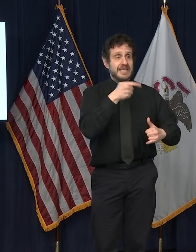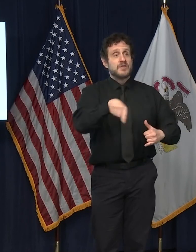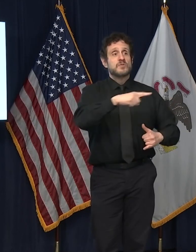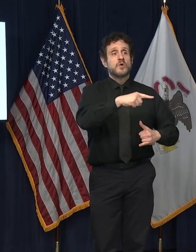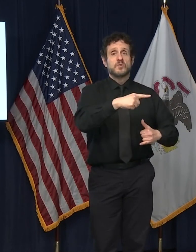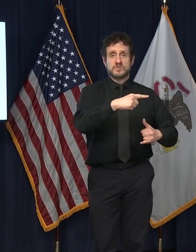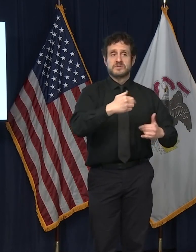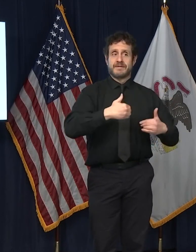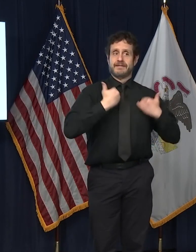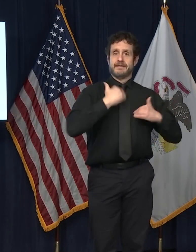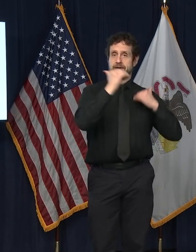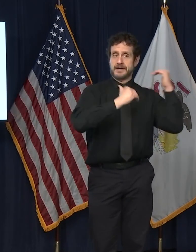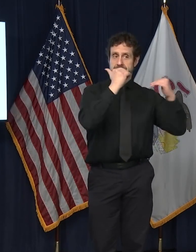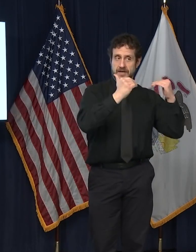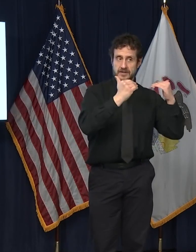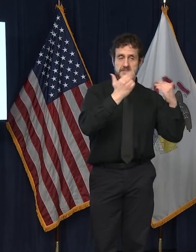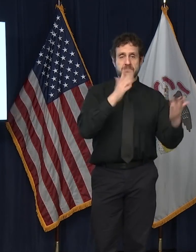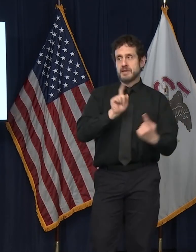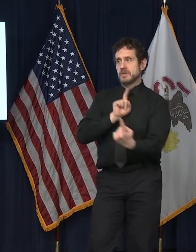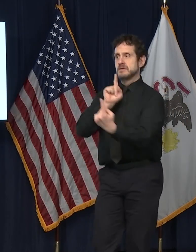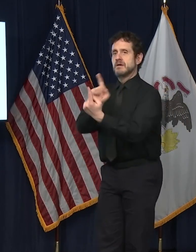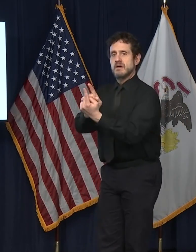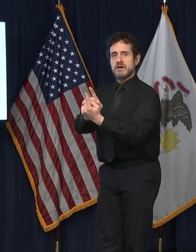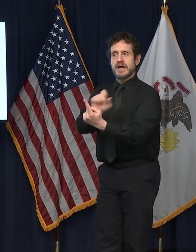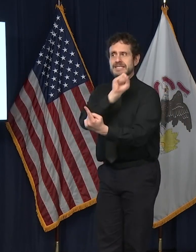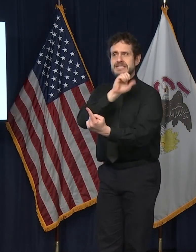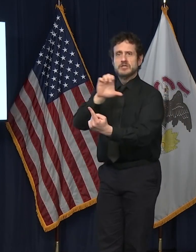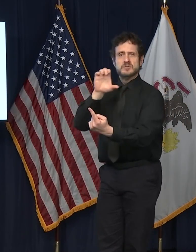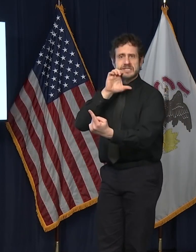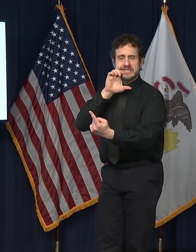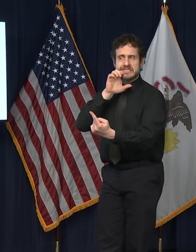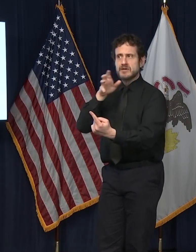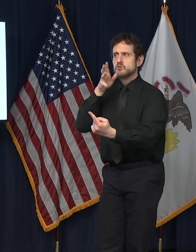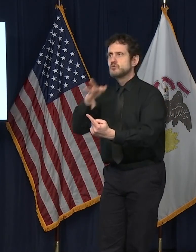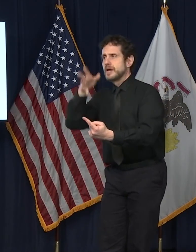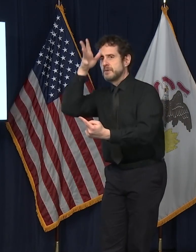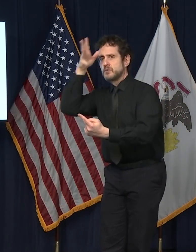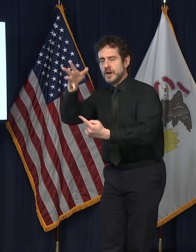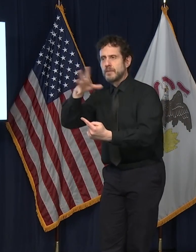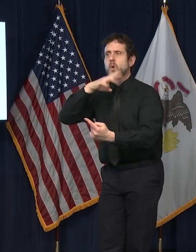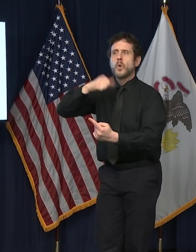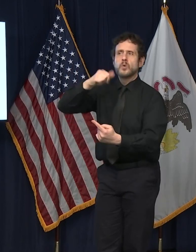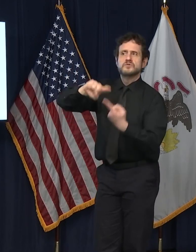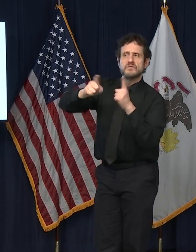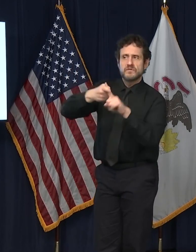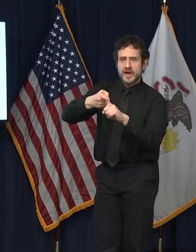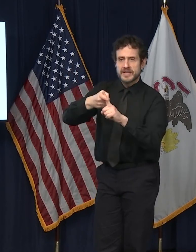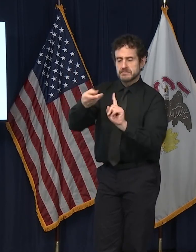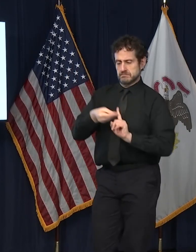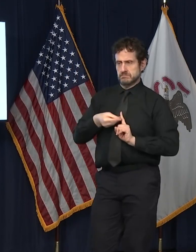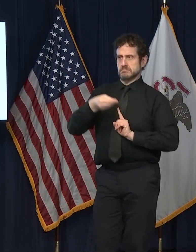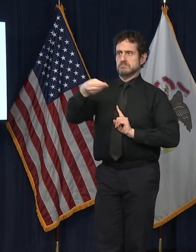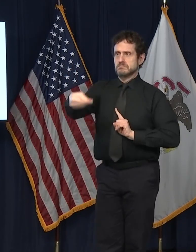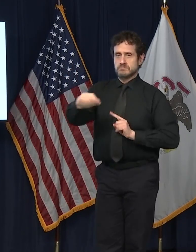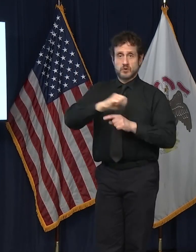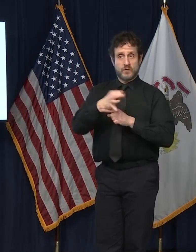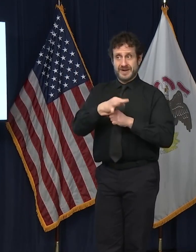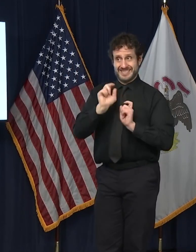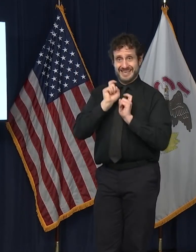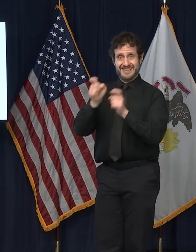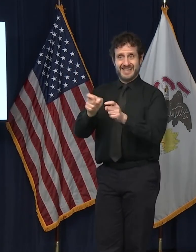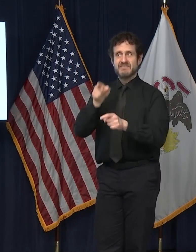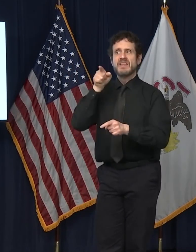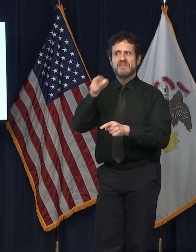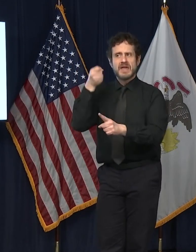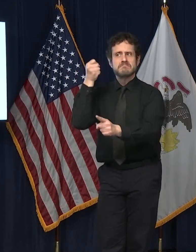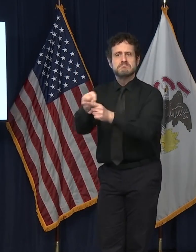younger individuals can expose our older family, our older friends, who could suffer much more severe illness if